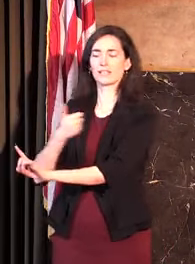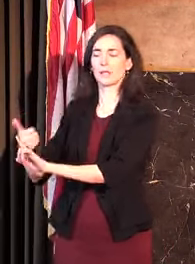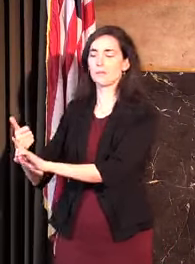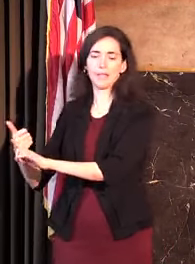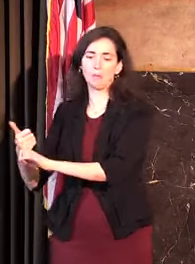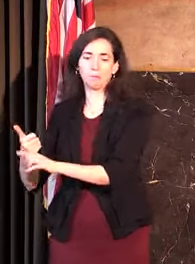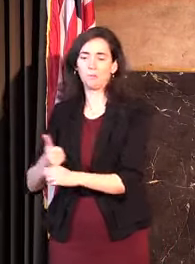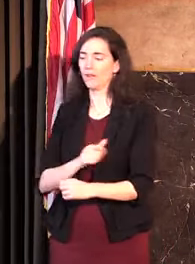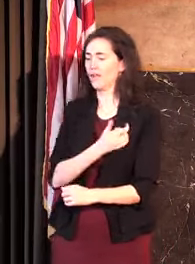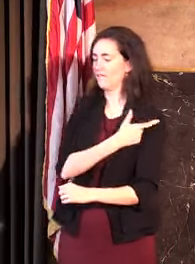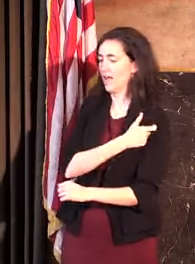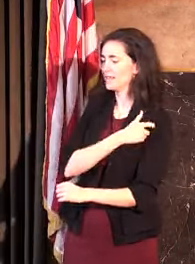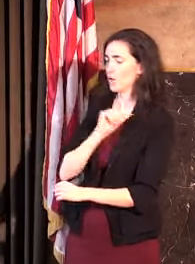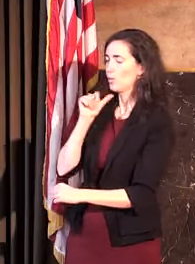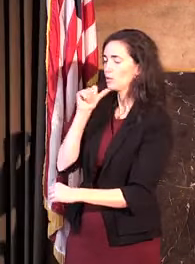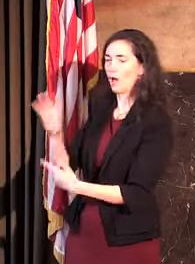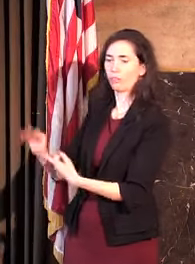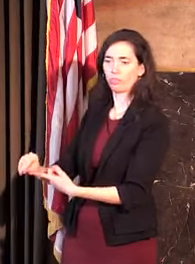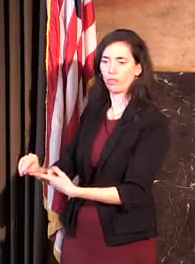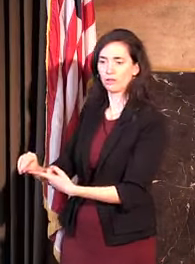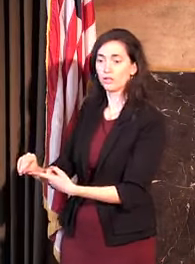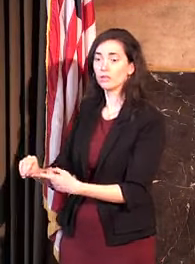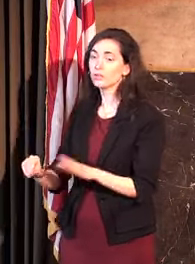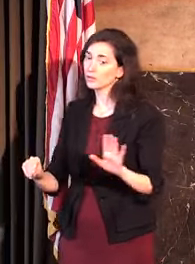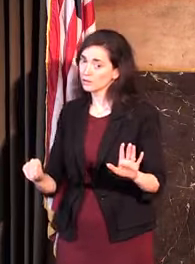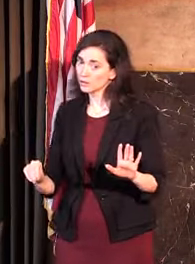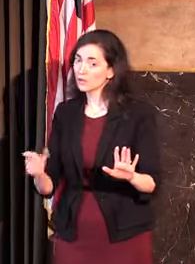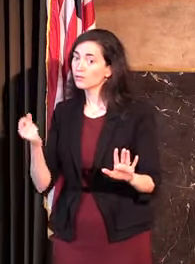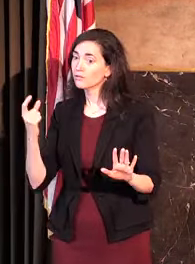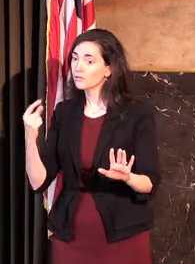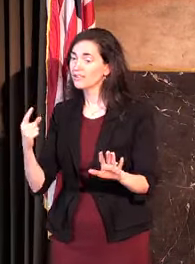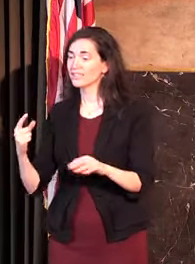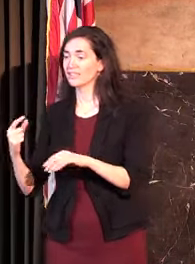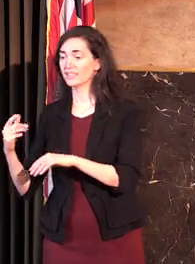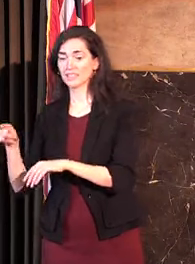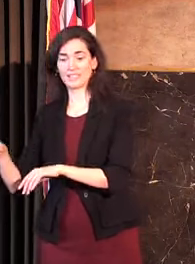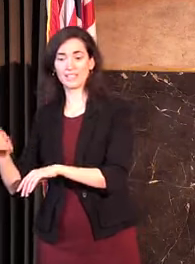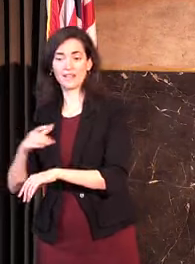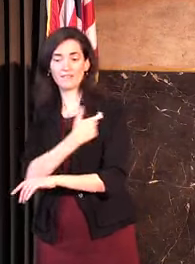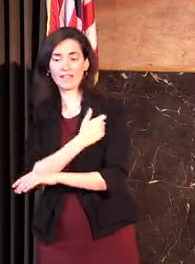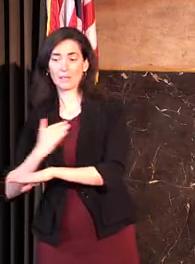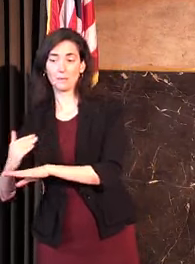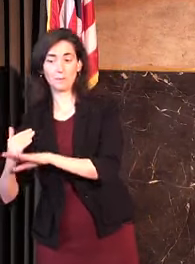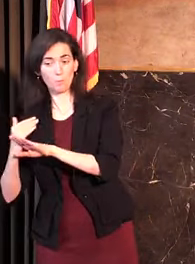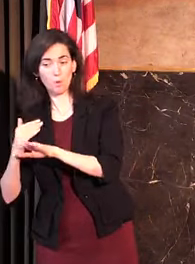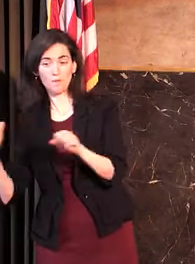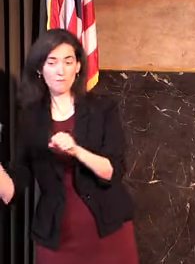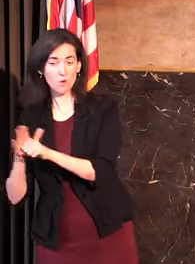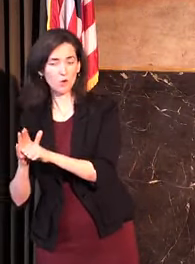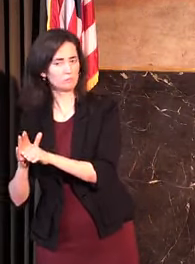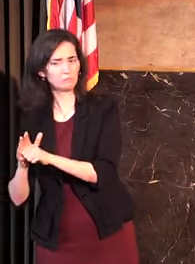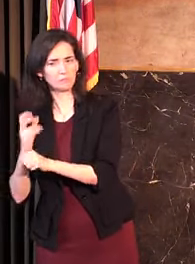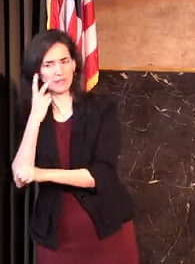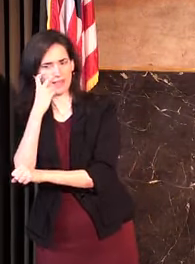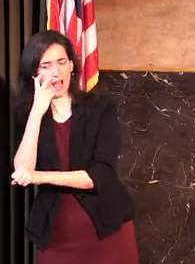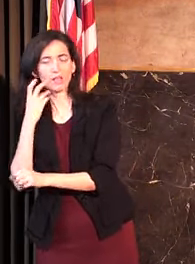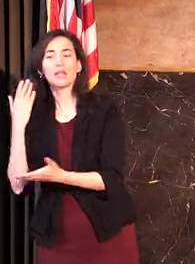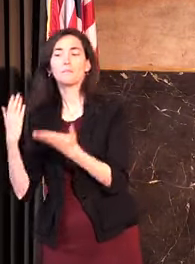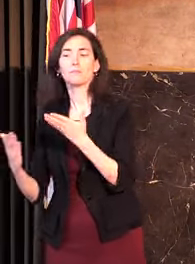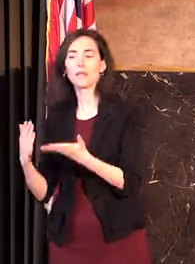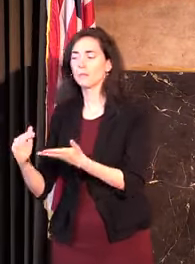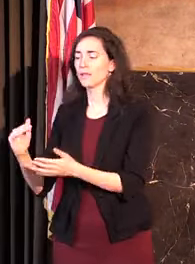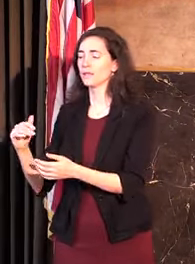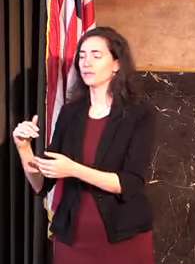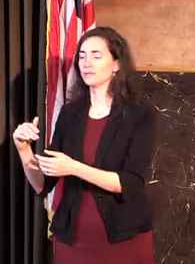far unlikely that that will be absolute resistance. The much more likely scenario is that it will be some degree of reduced resistance, meaning